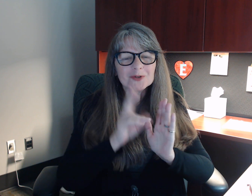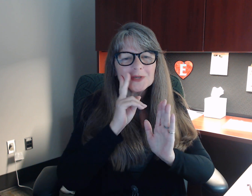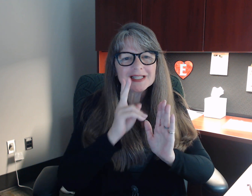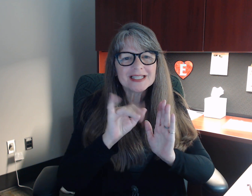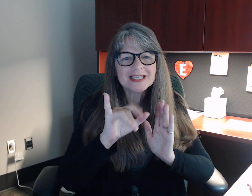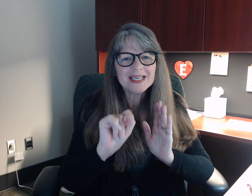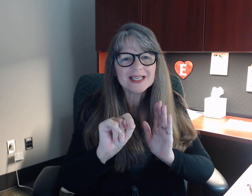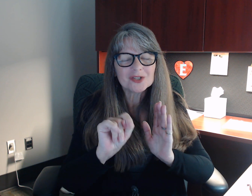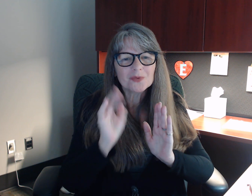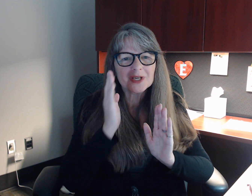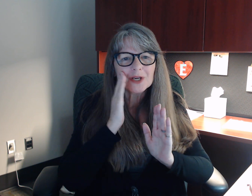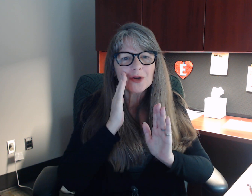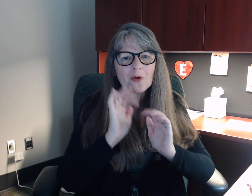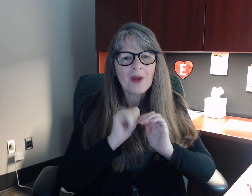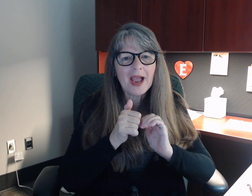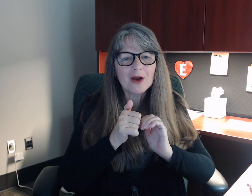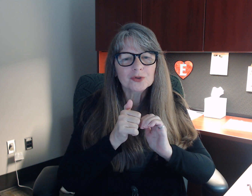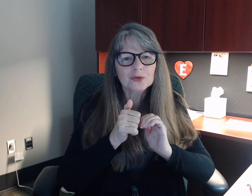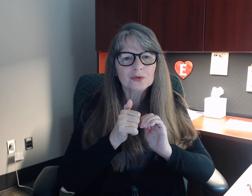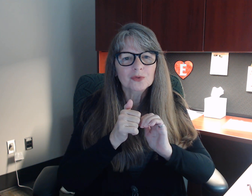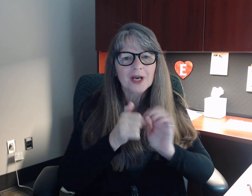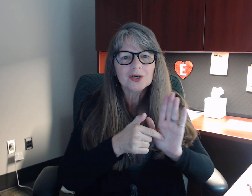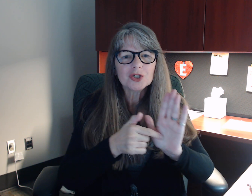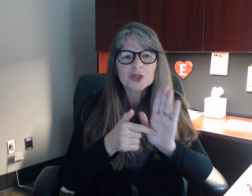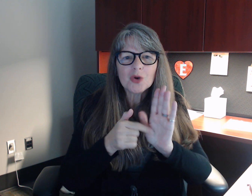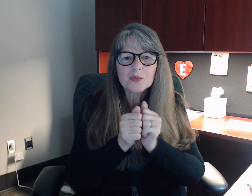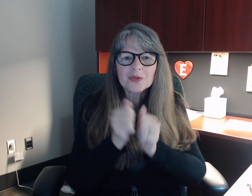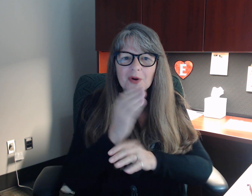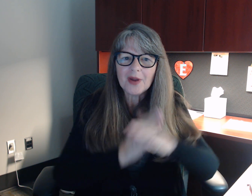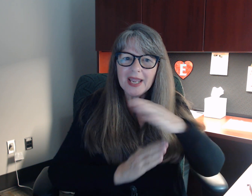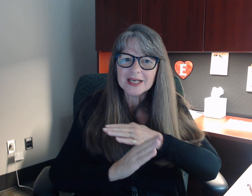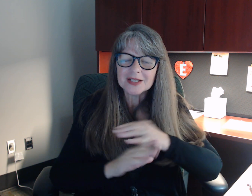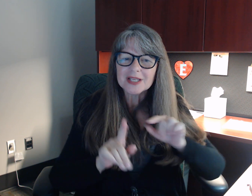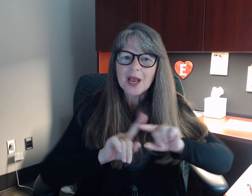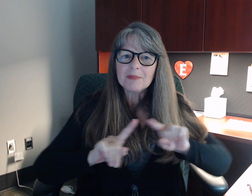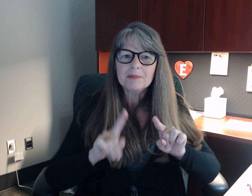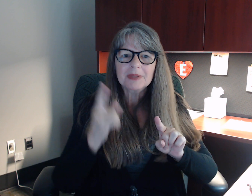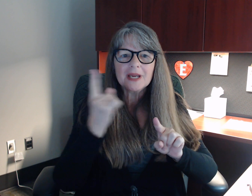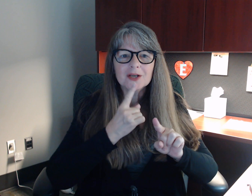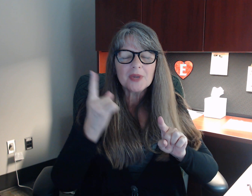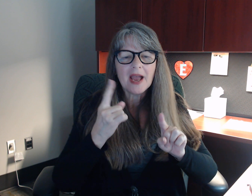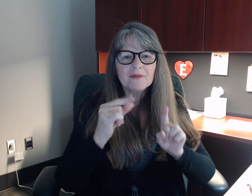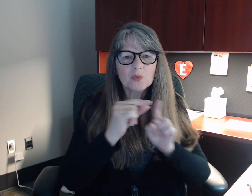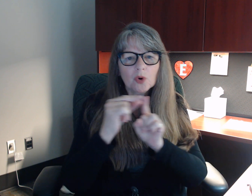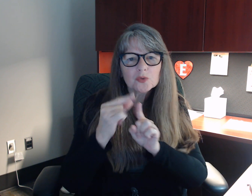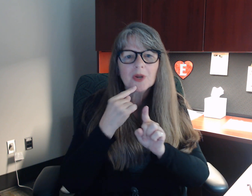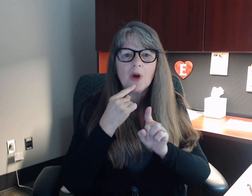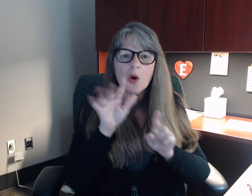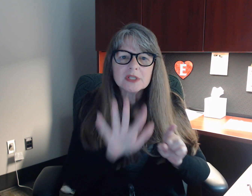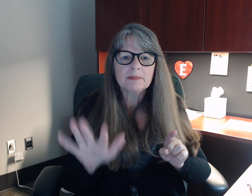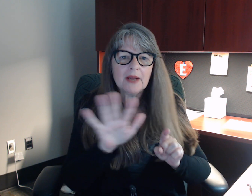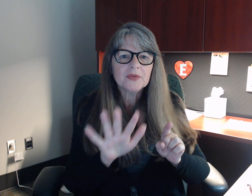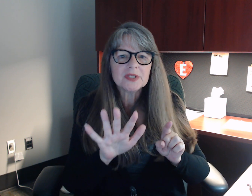could see it, so we could know how to show it with our hands. But because we have the words, we go, oh, it's about the